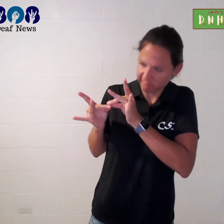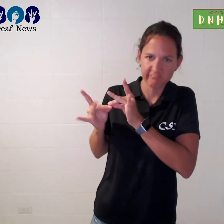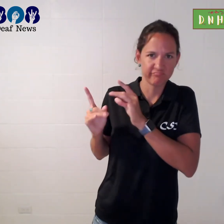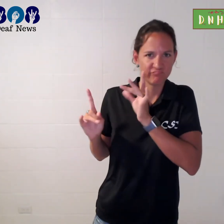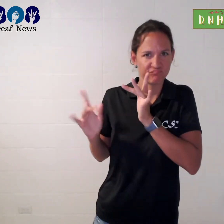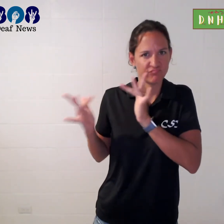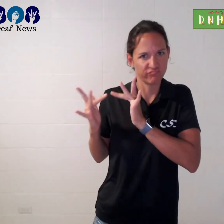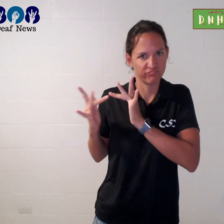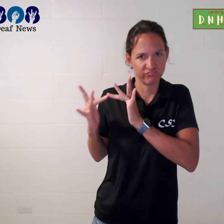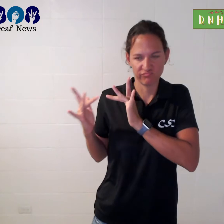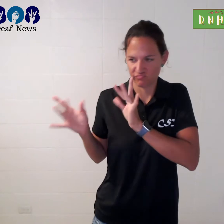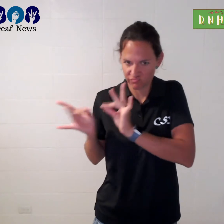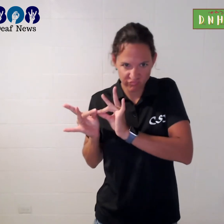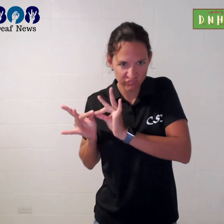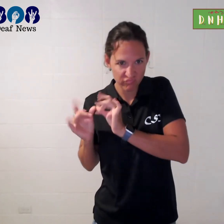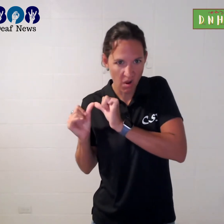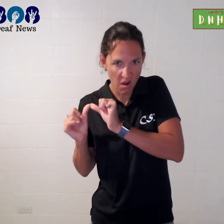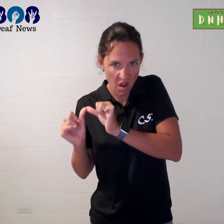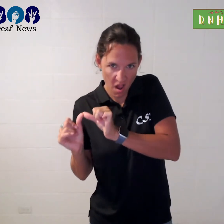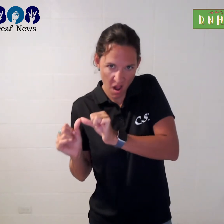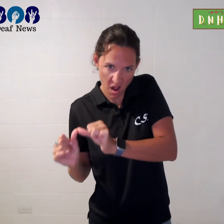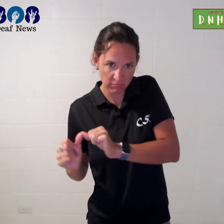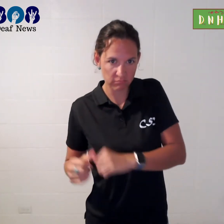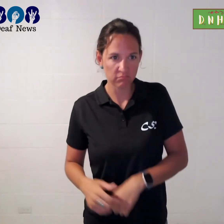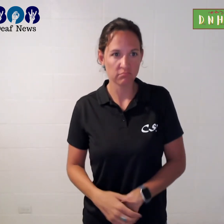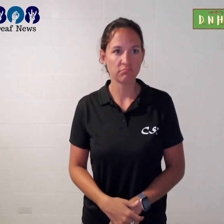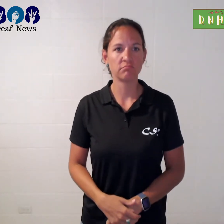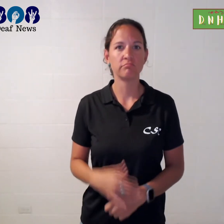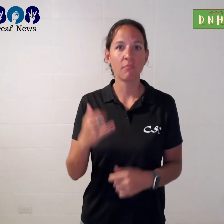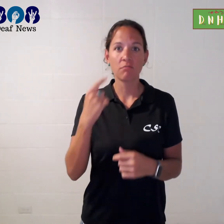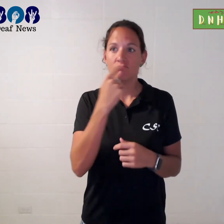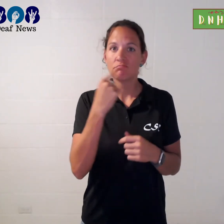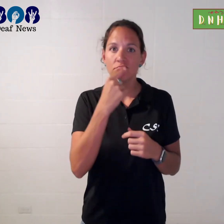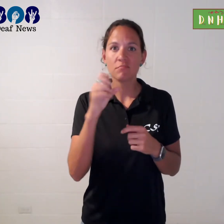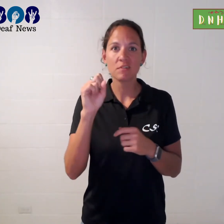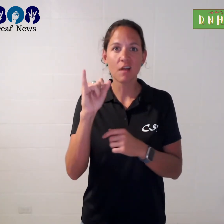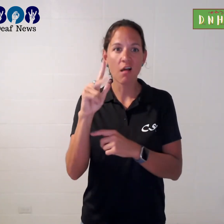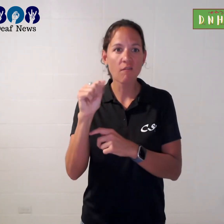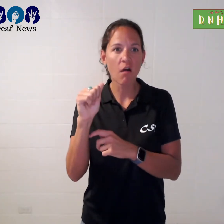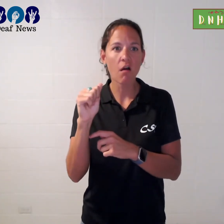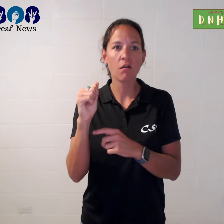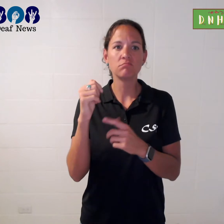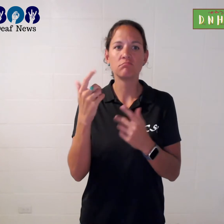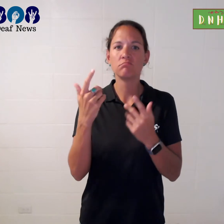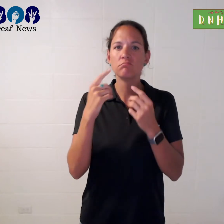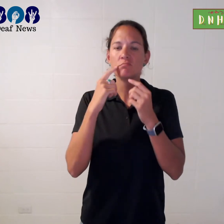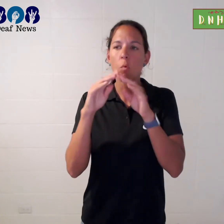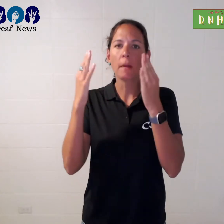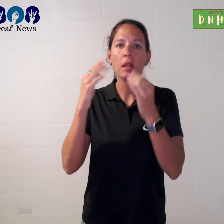from an infected person, you will not get infected. You must have very close contact with someone for an